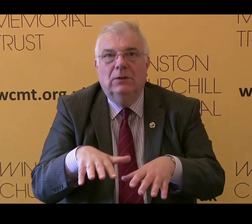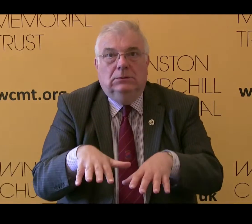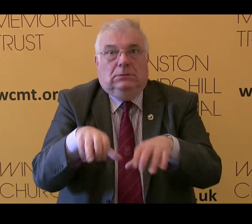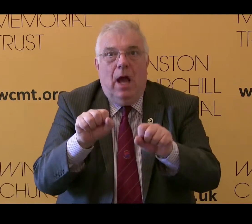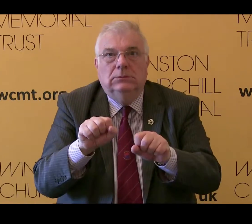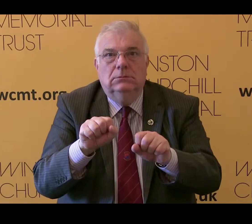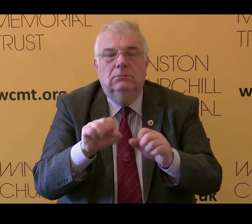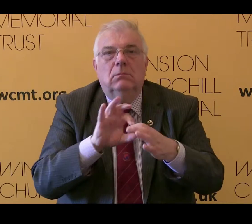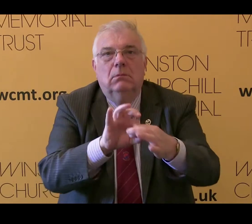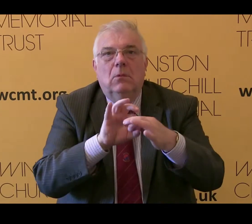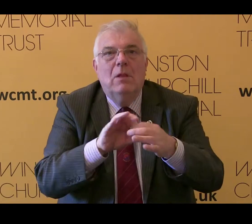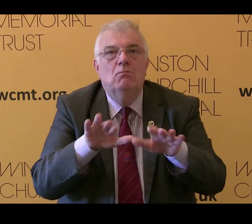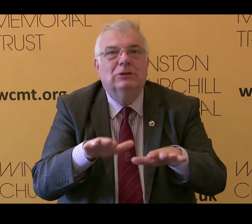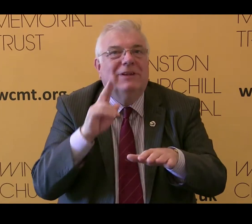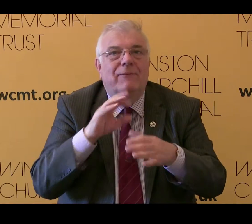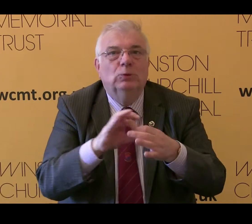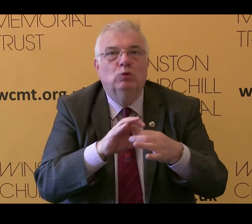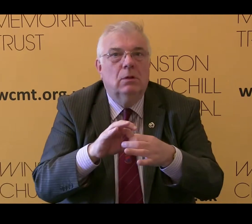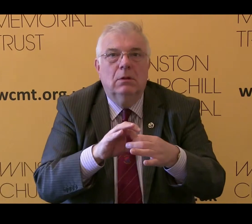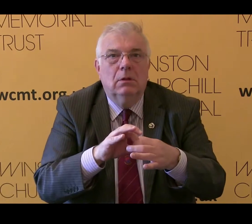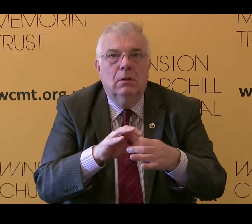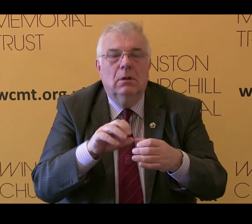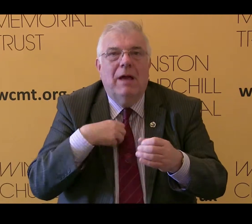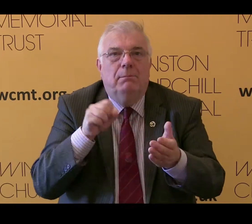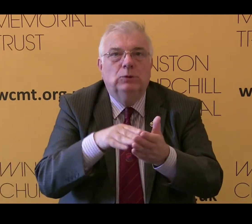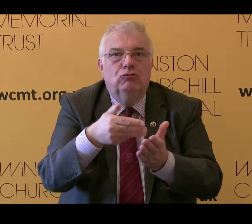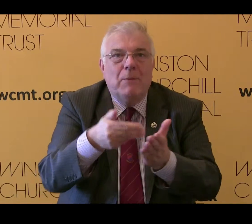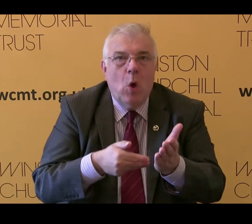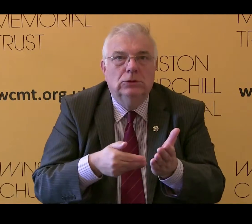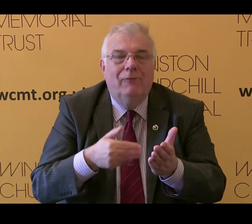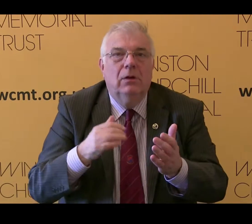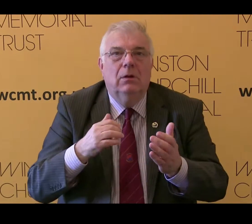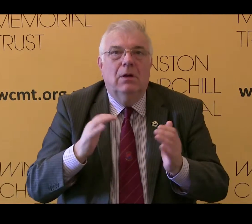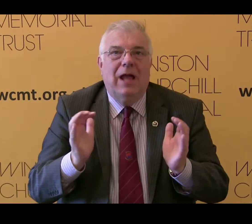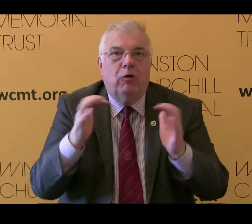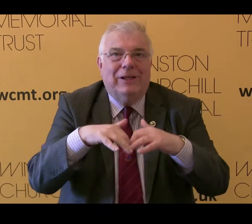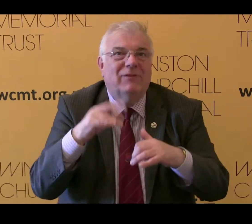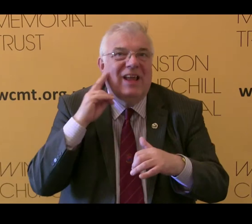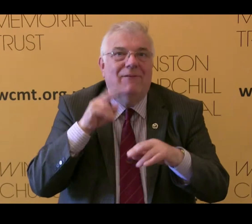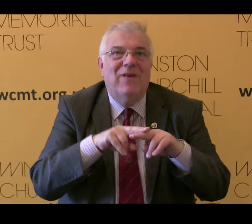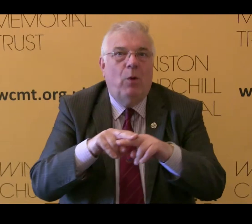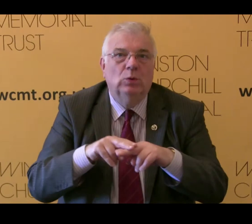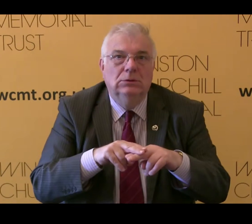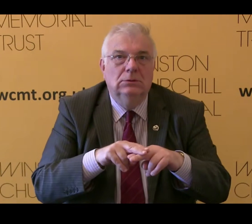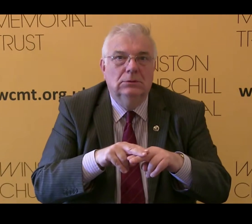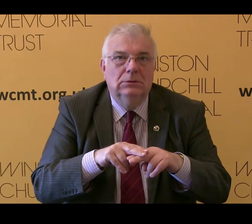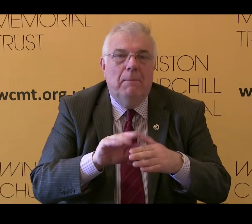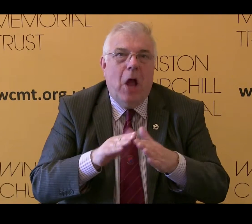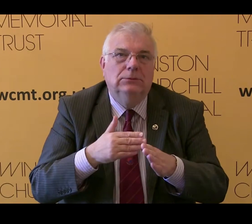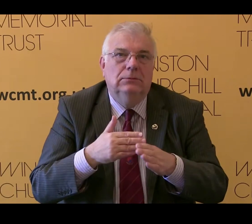Association, and there was a Congress of Deaf Fellows, because there have been a lot of deaf fellows sort of on their own that